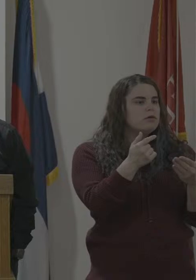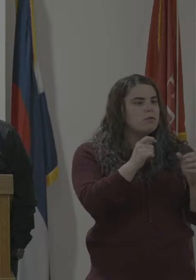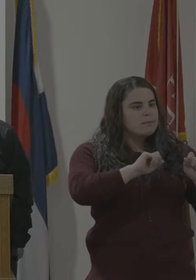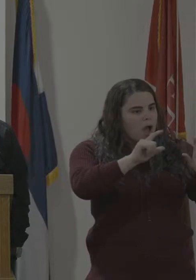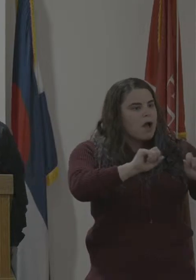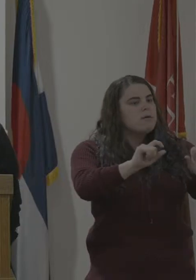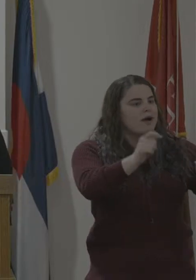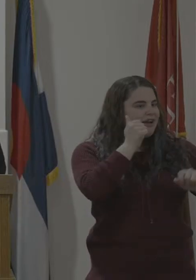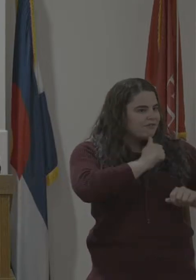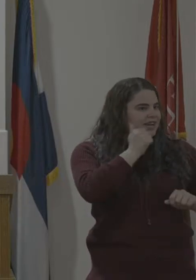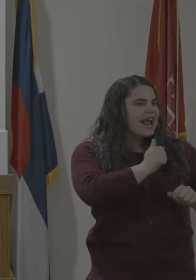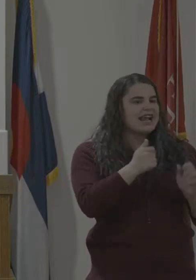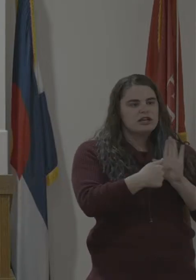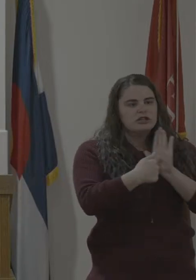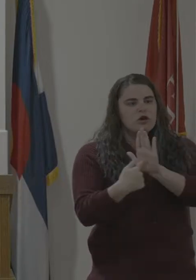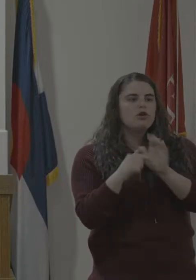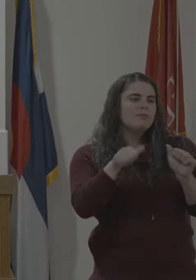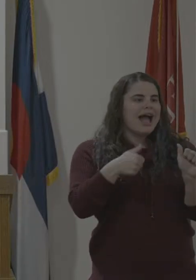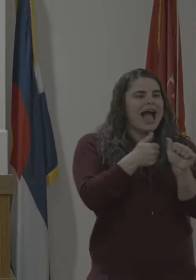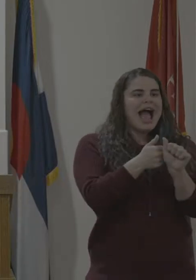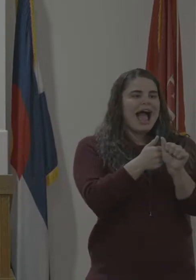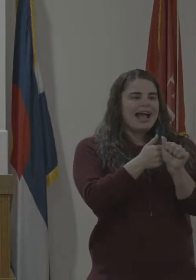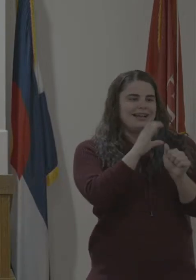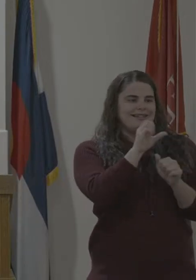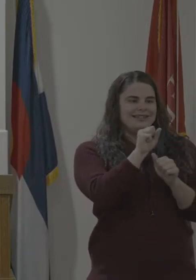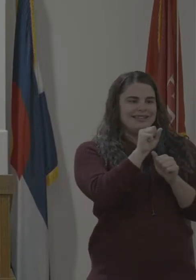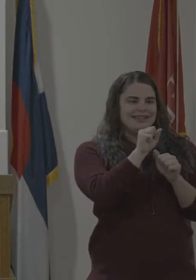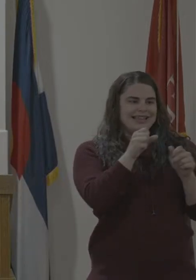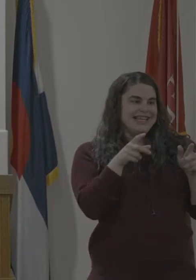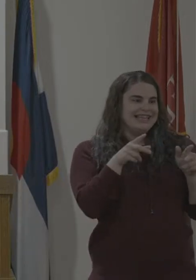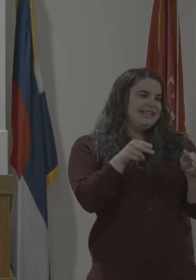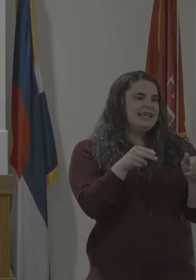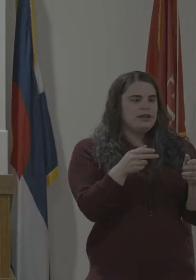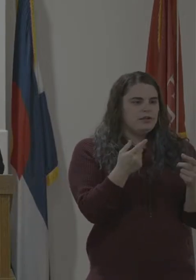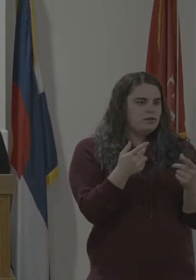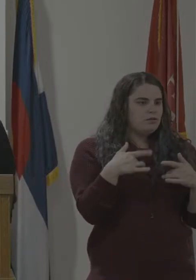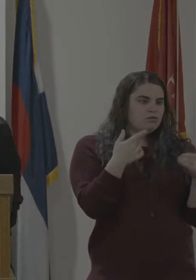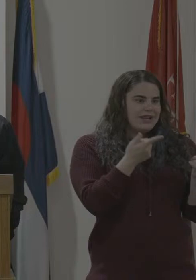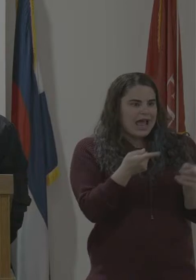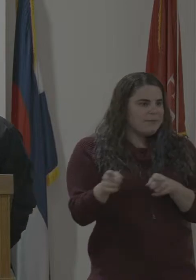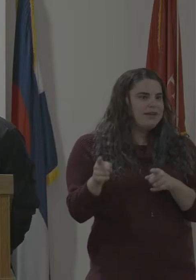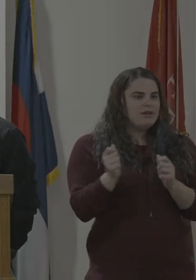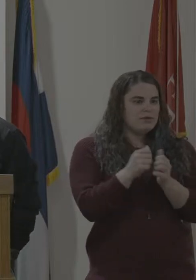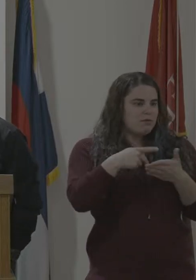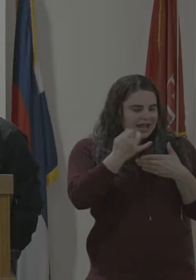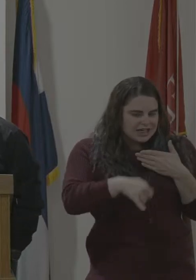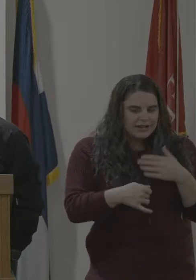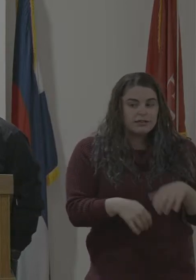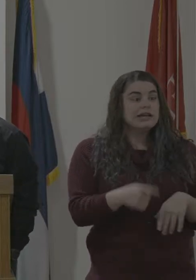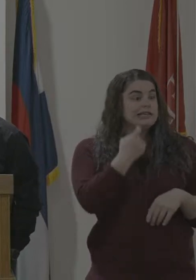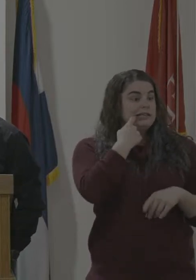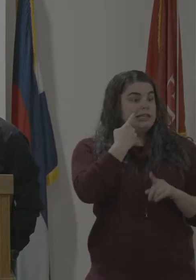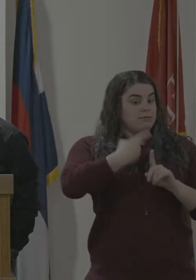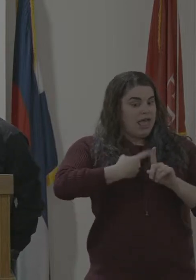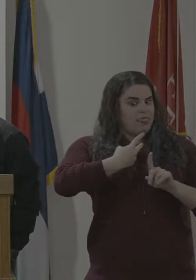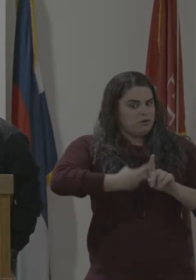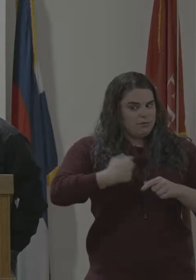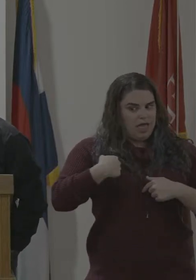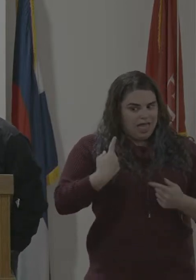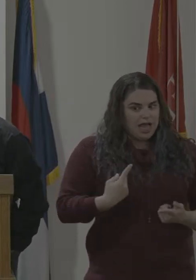going on with student projects behind the scenes. And then this last month, couple months actually, we've been doing interviews with